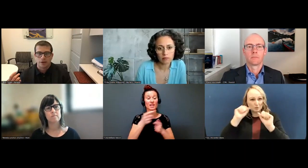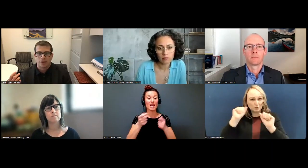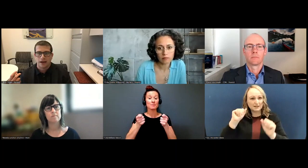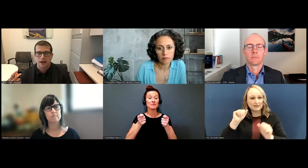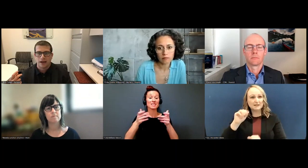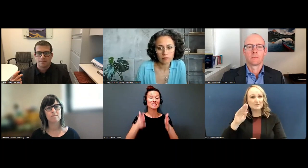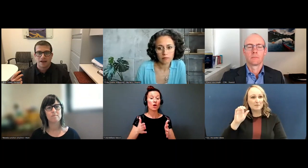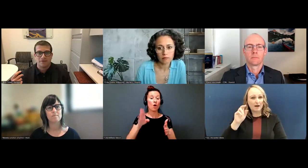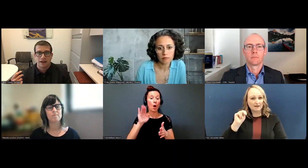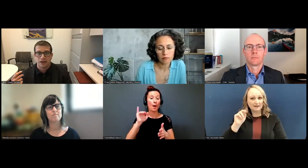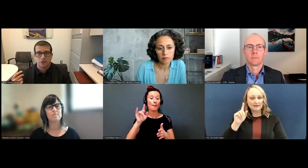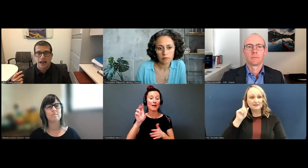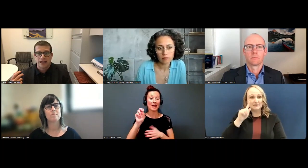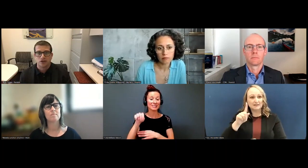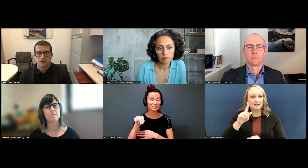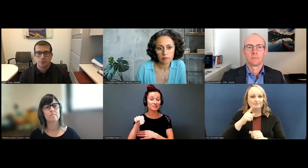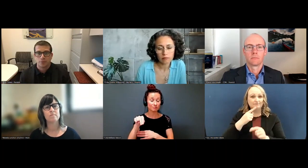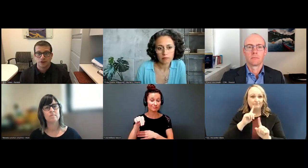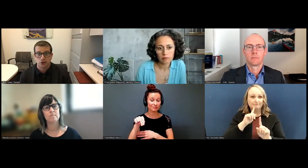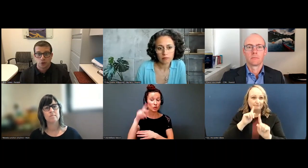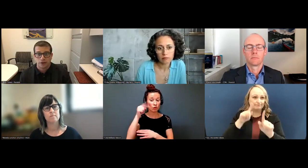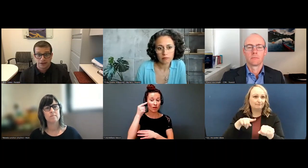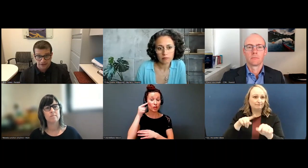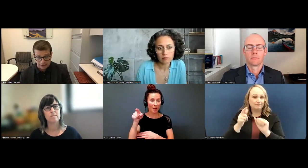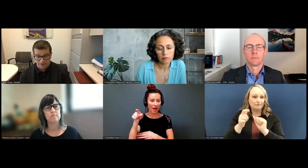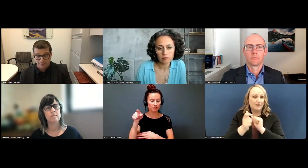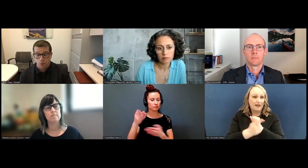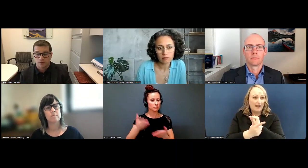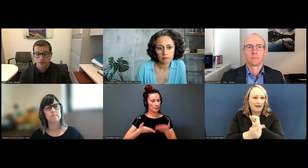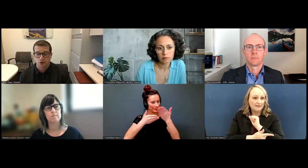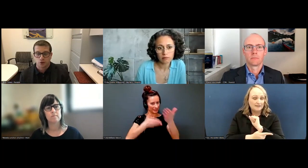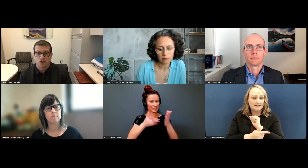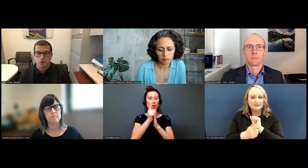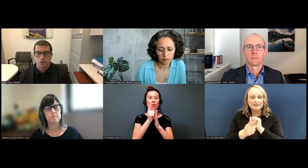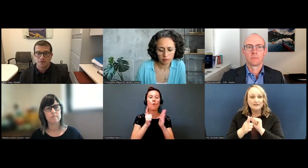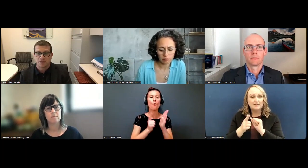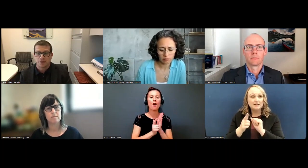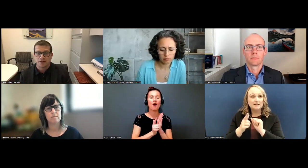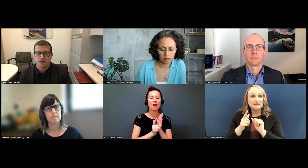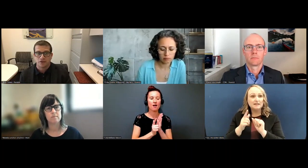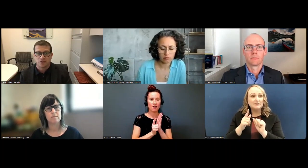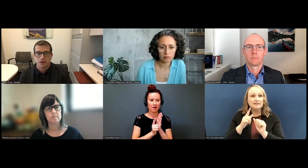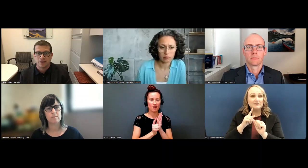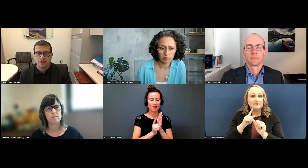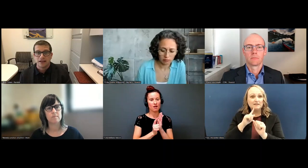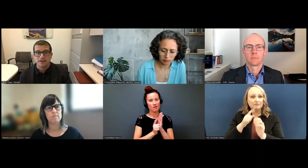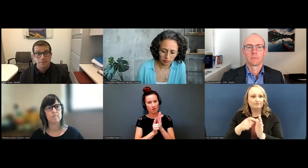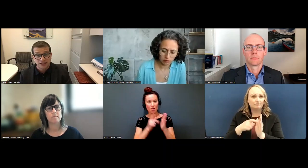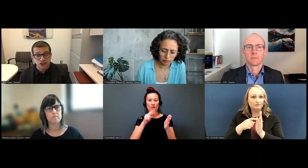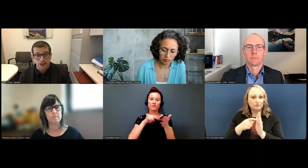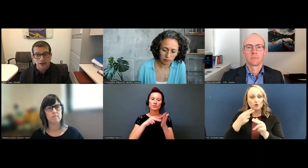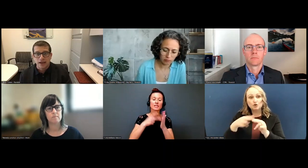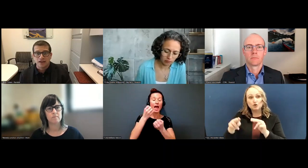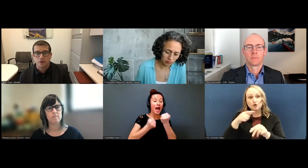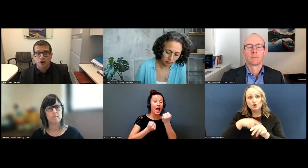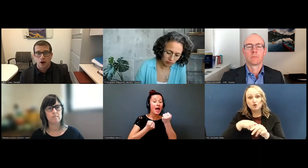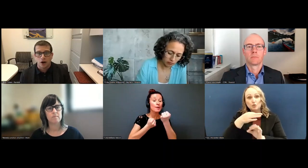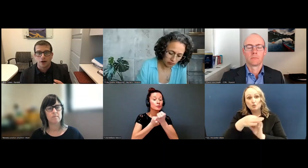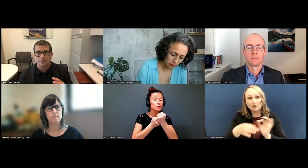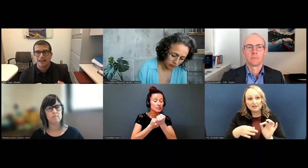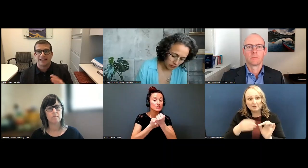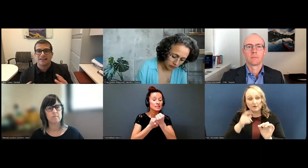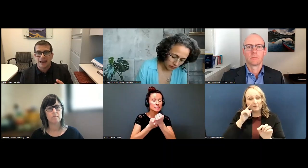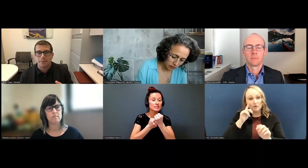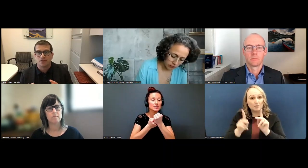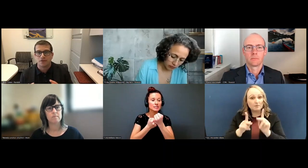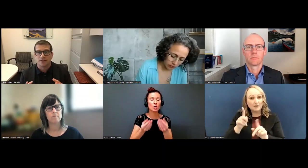that would have, you know, national support for short-term respite for individuals with dementia. So there